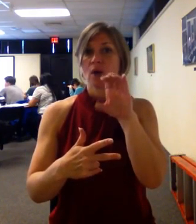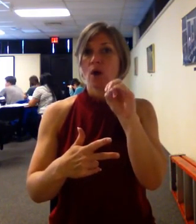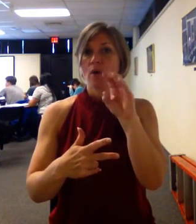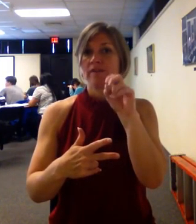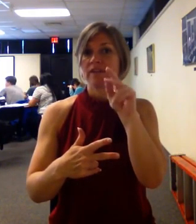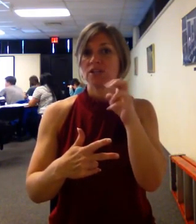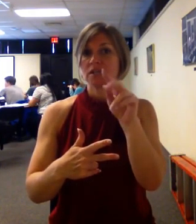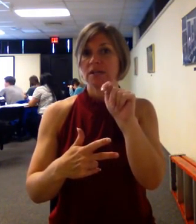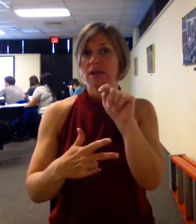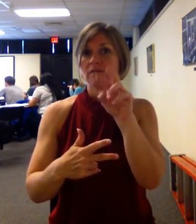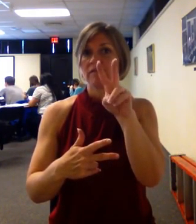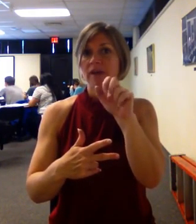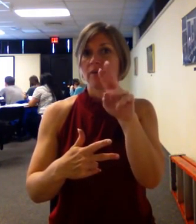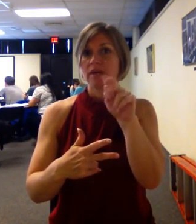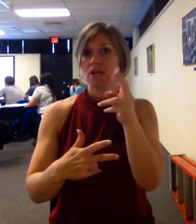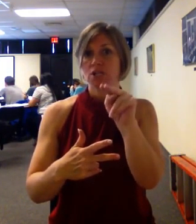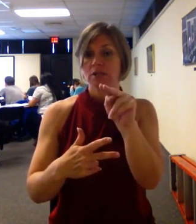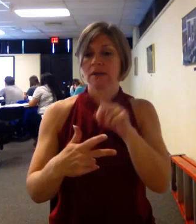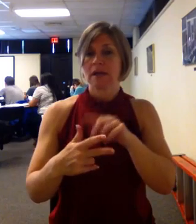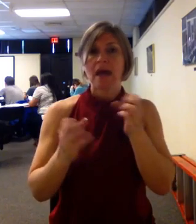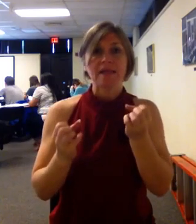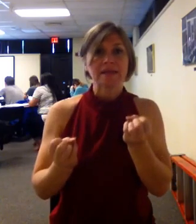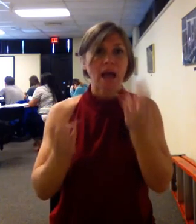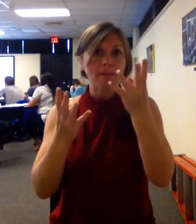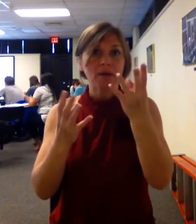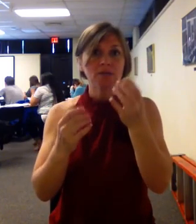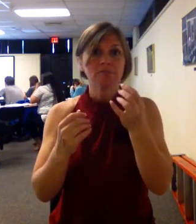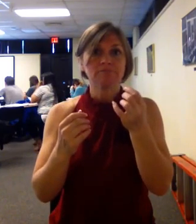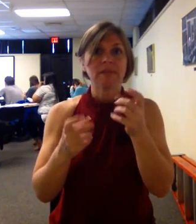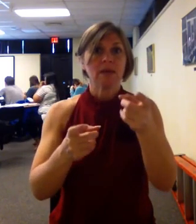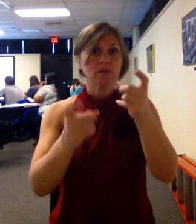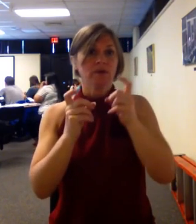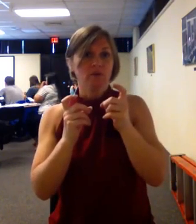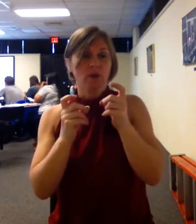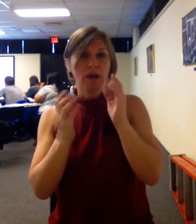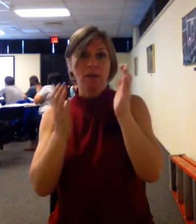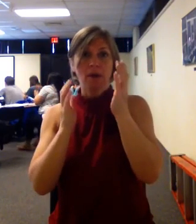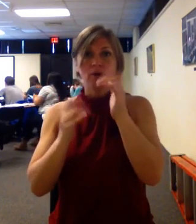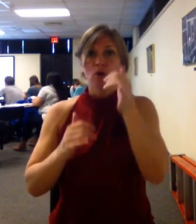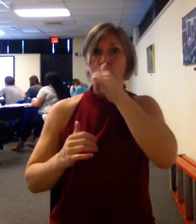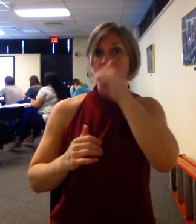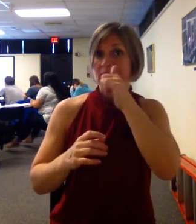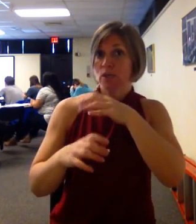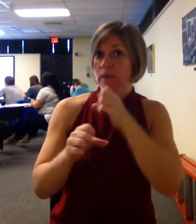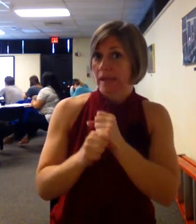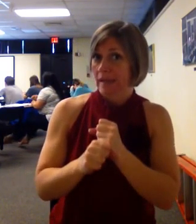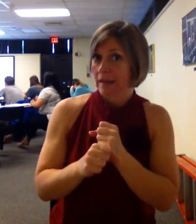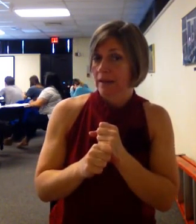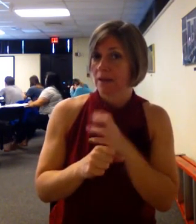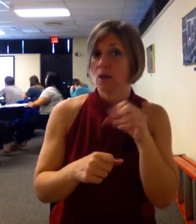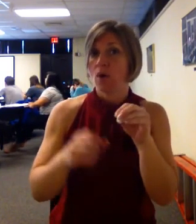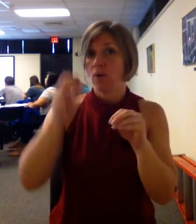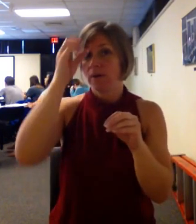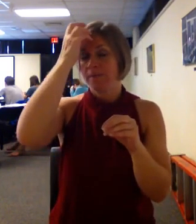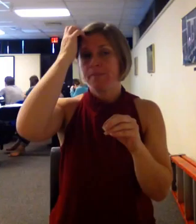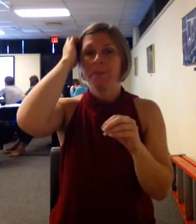that's looking at the amount of reward that you're getting as compared to the risk that you're taking. So what you're saying then is, when you're looking at idle